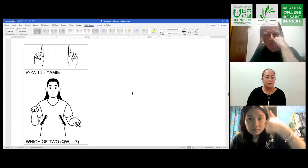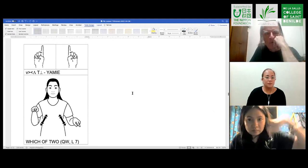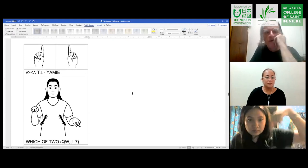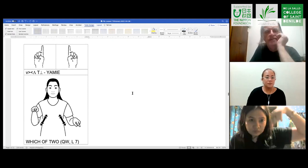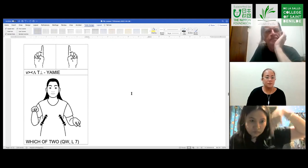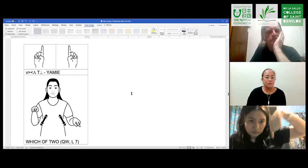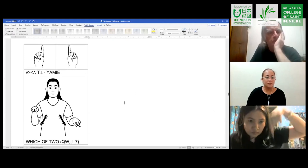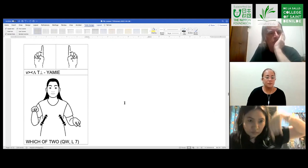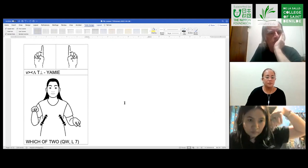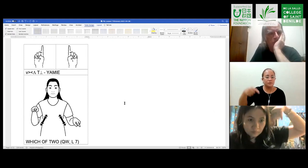Okay.